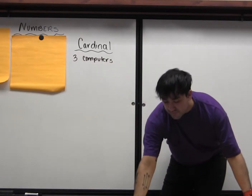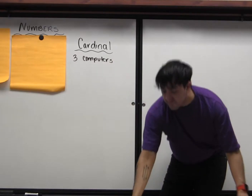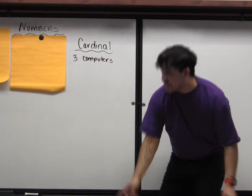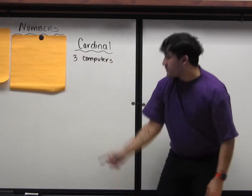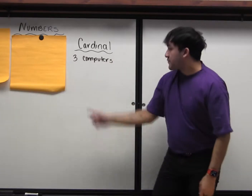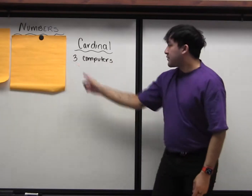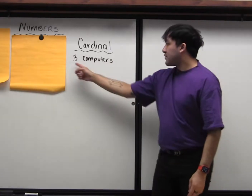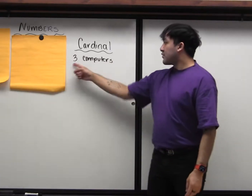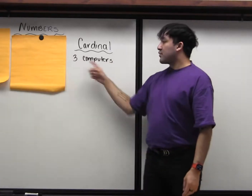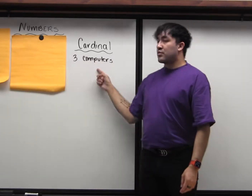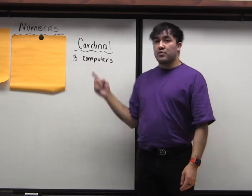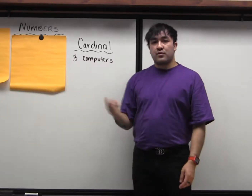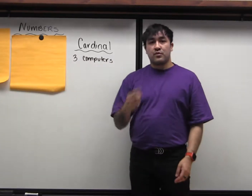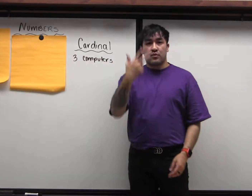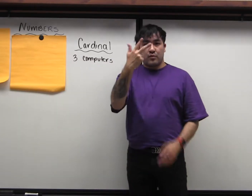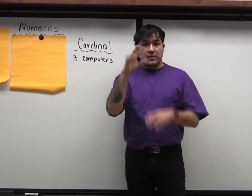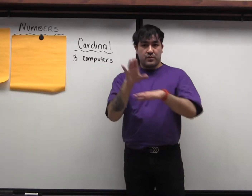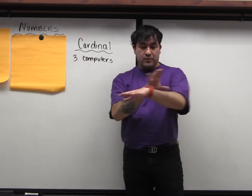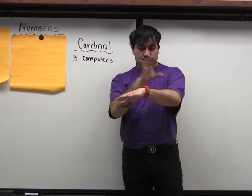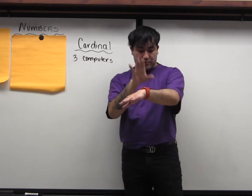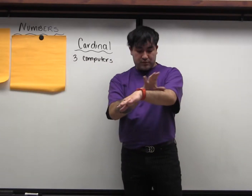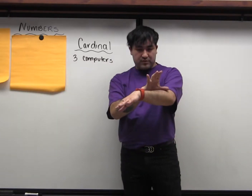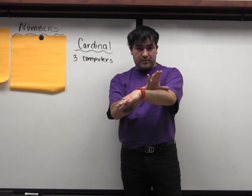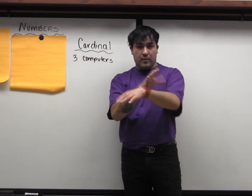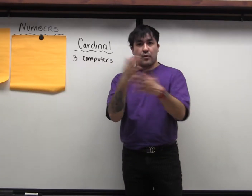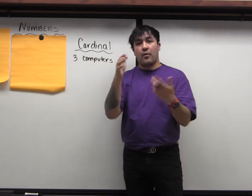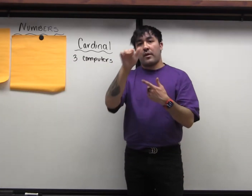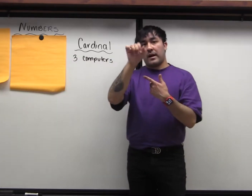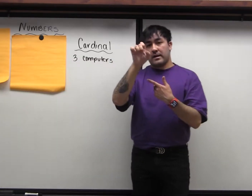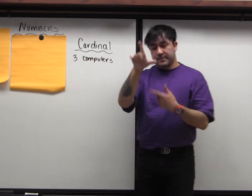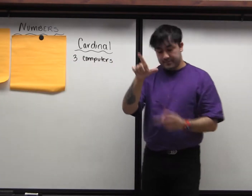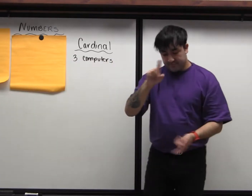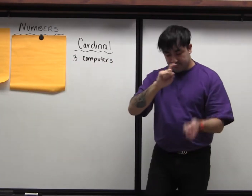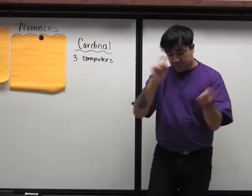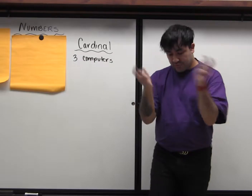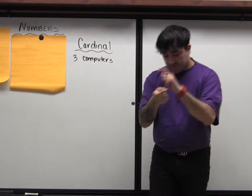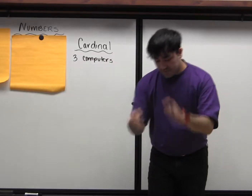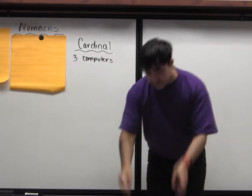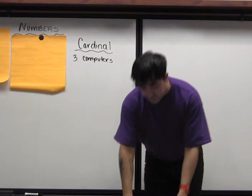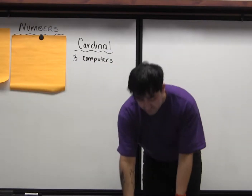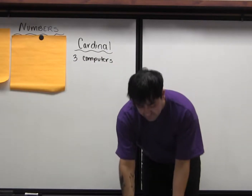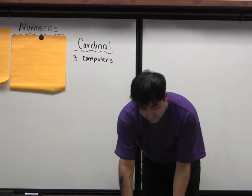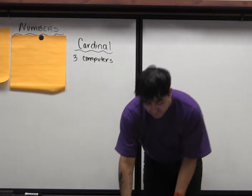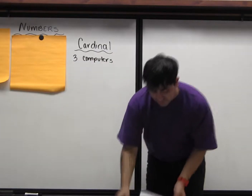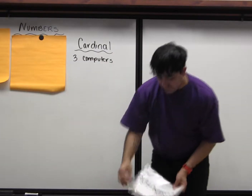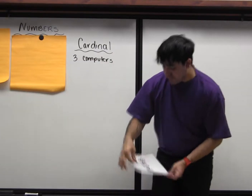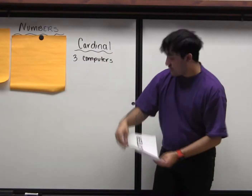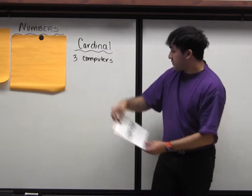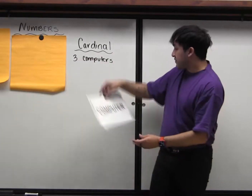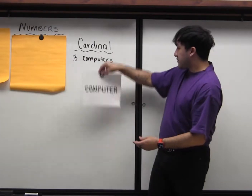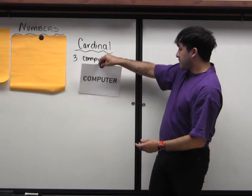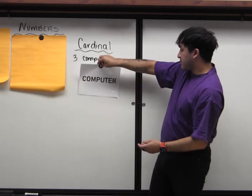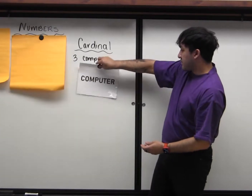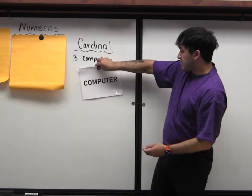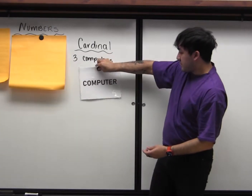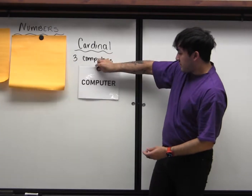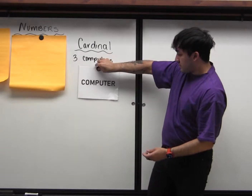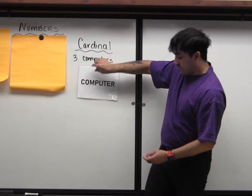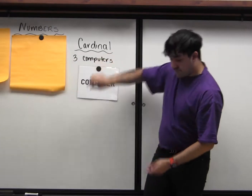this, 3 computers. So cardinal number tells you how many computers there were. So remember